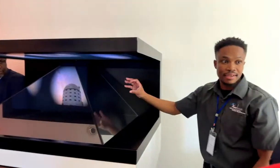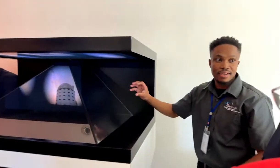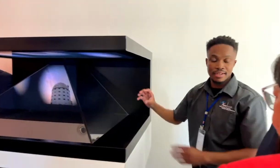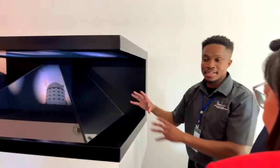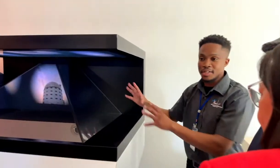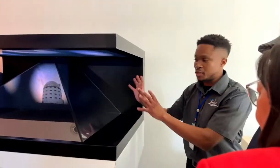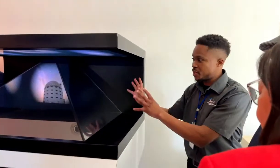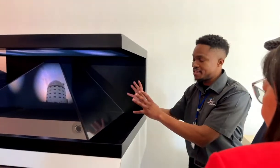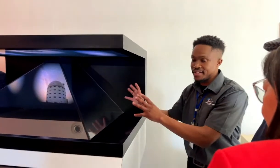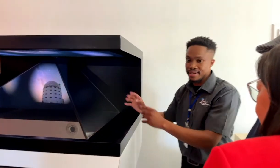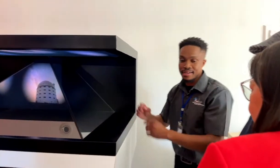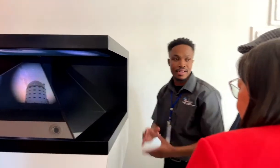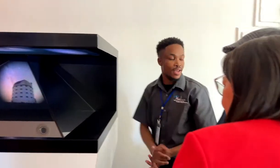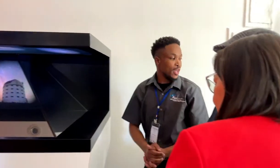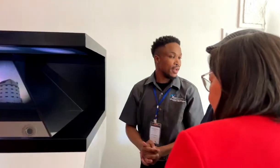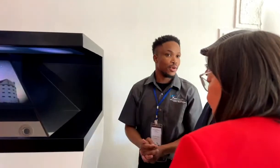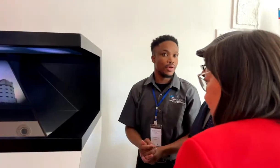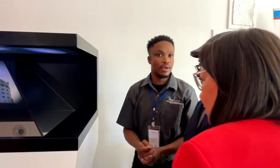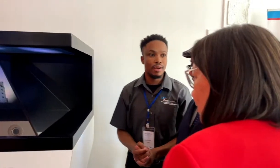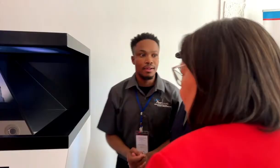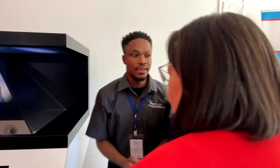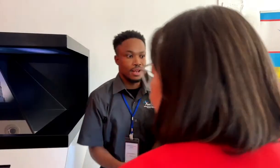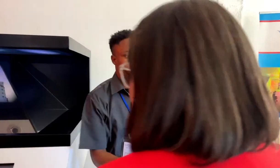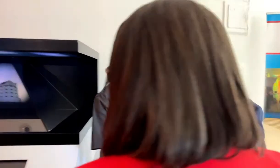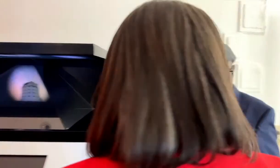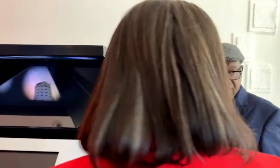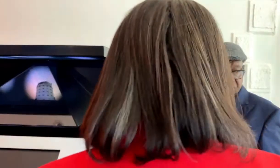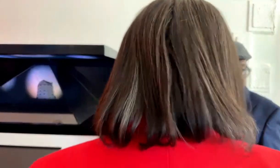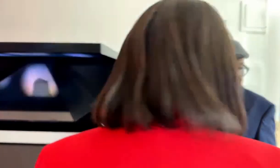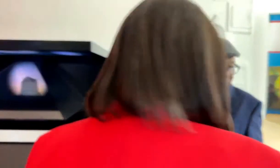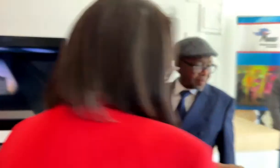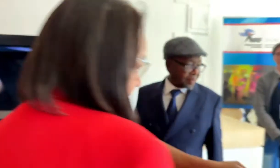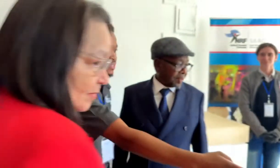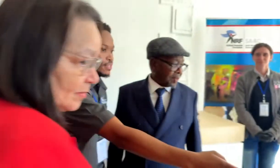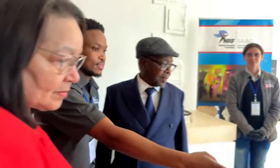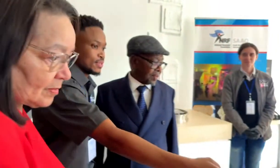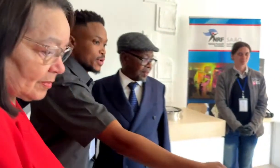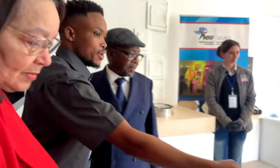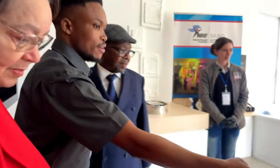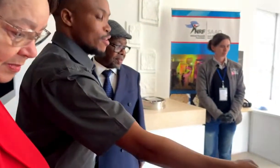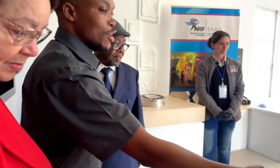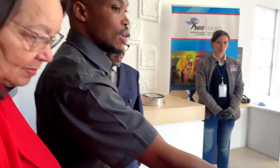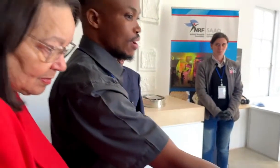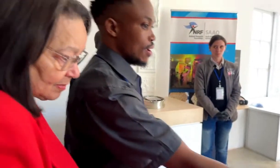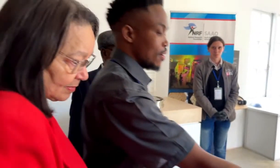3D. It is in 3D. And the last part is